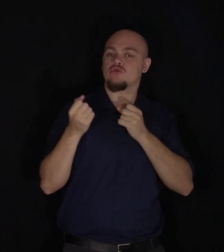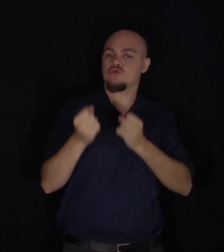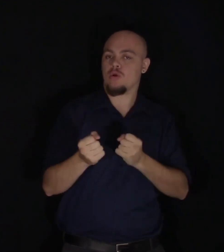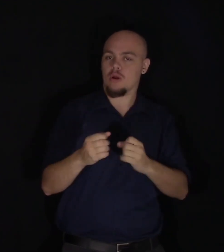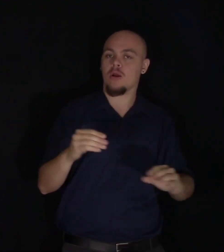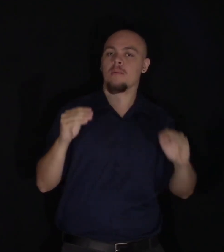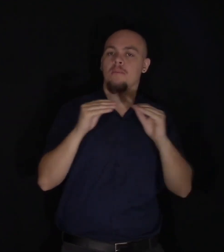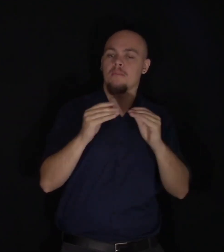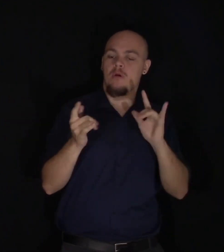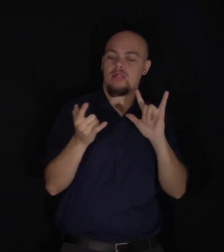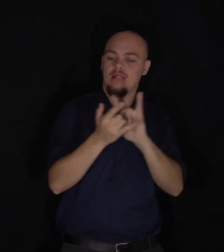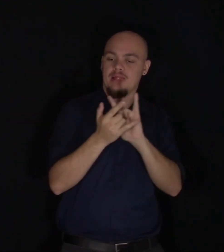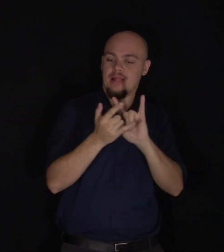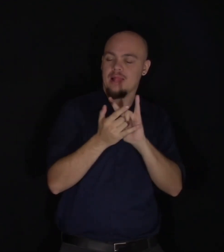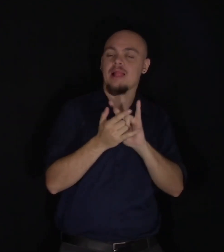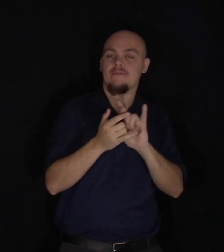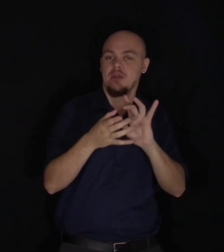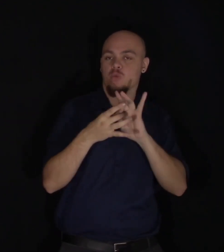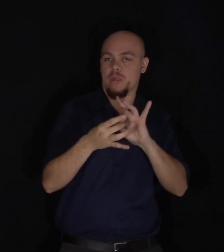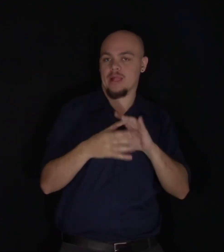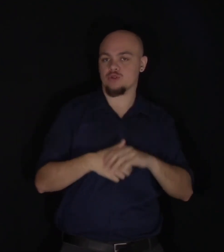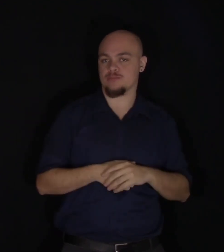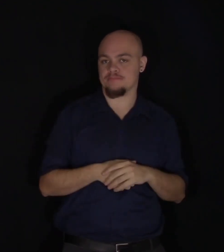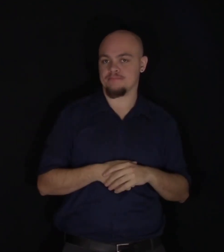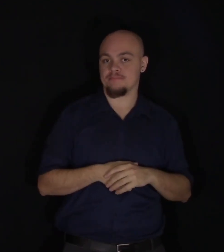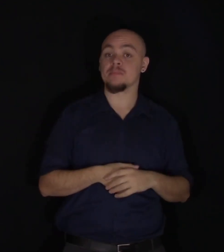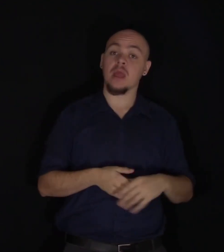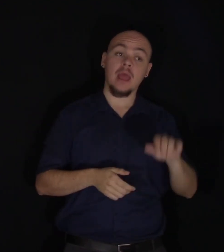loving relationship. And I hope you'll share with